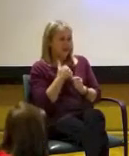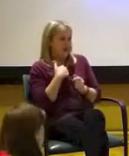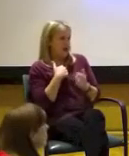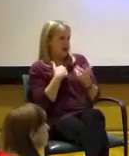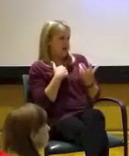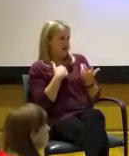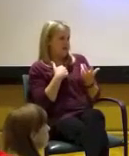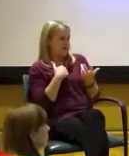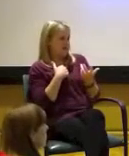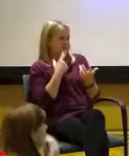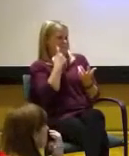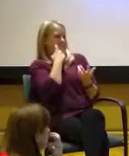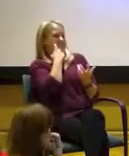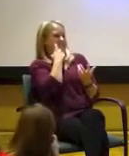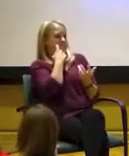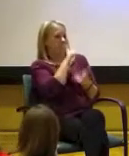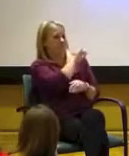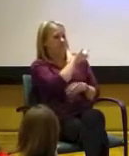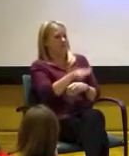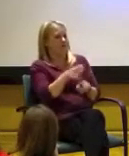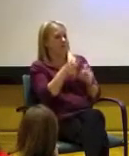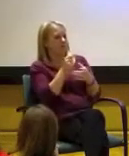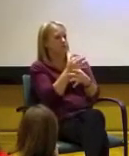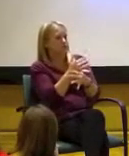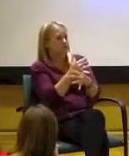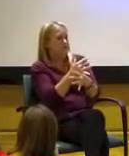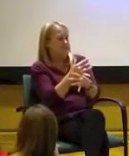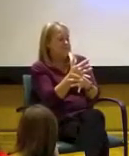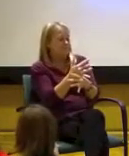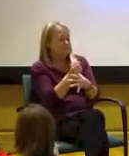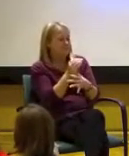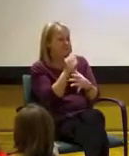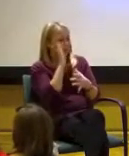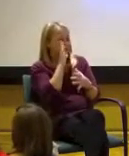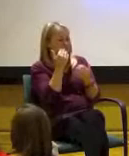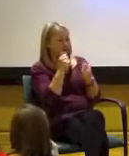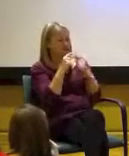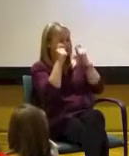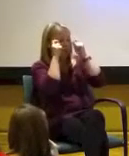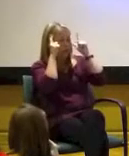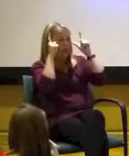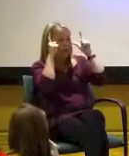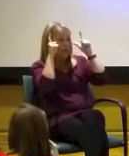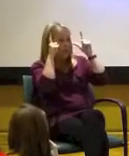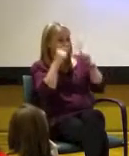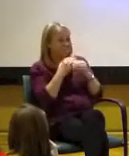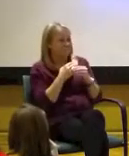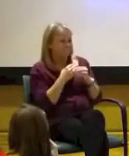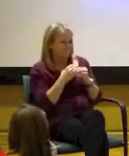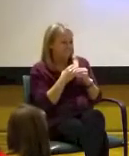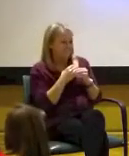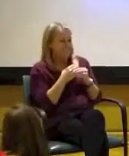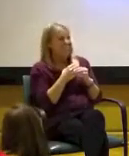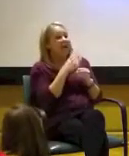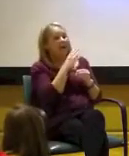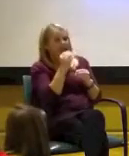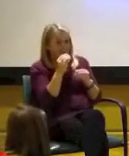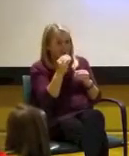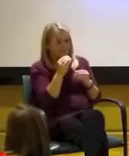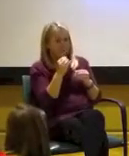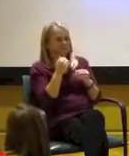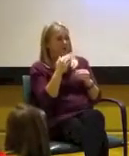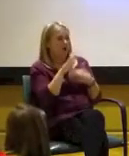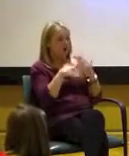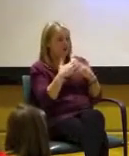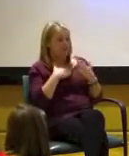I just got off the plane from Germany, so number one, I'll try and stay awake, and number two, all my nice